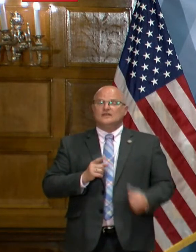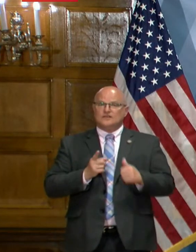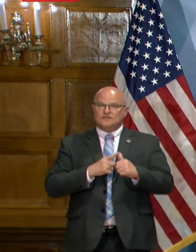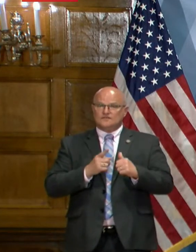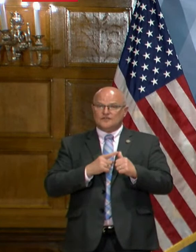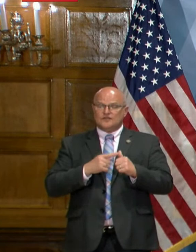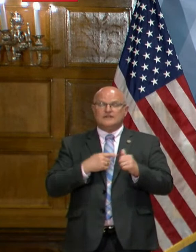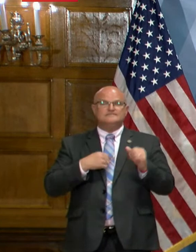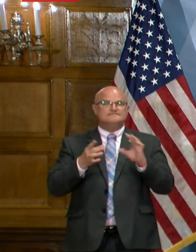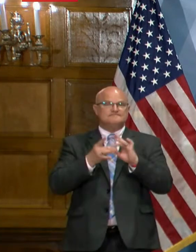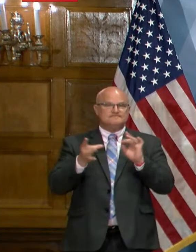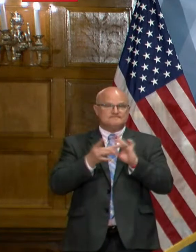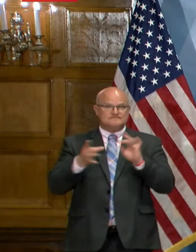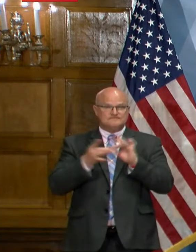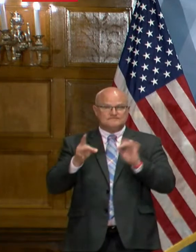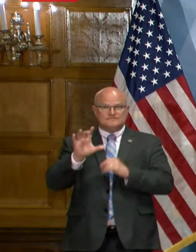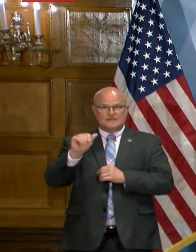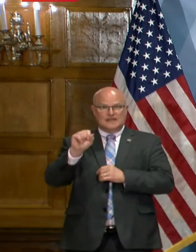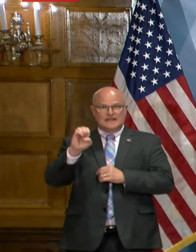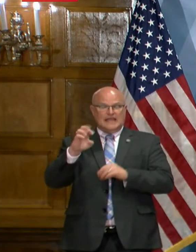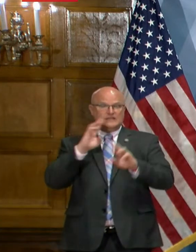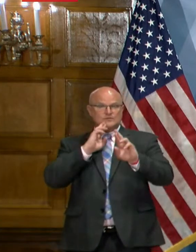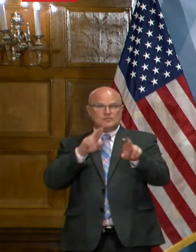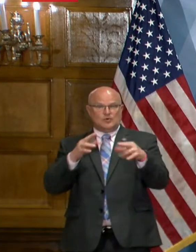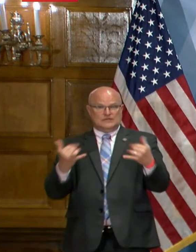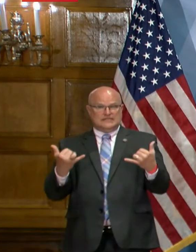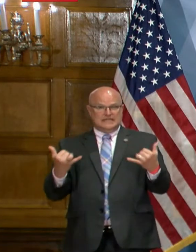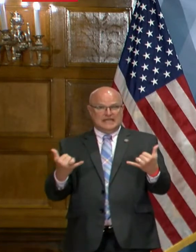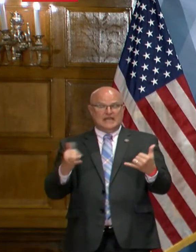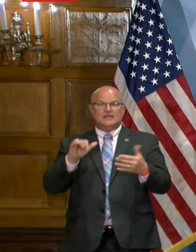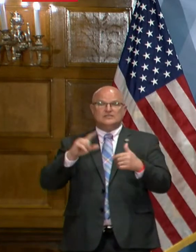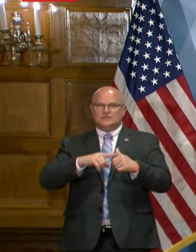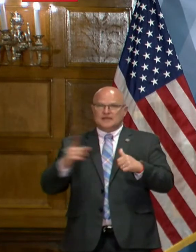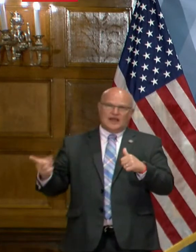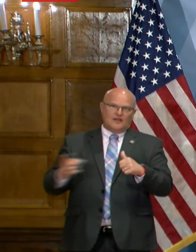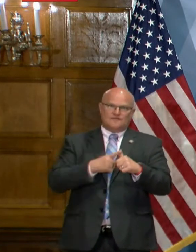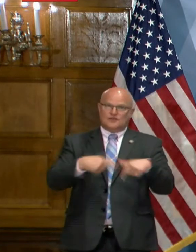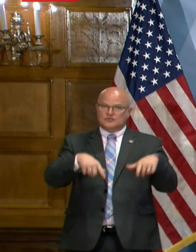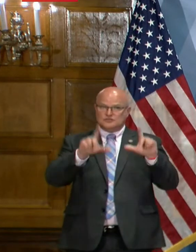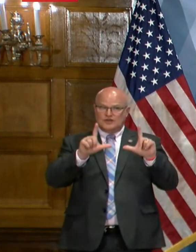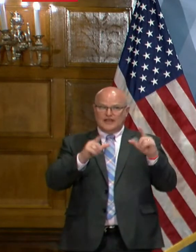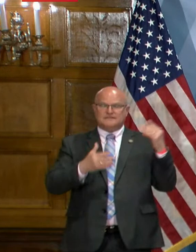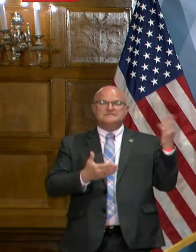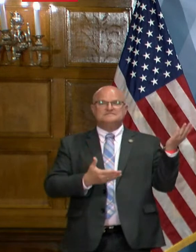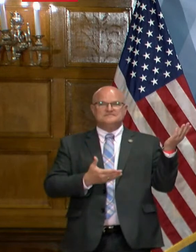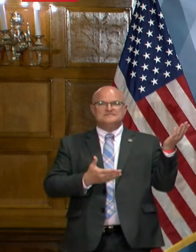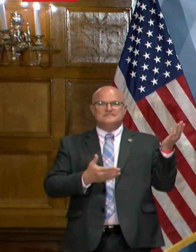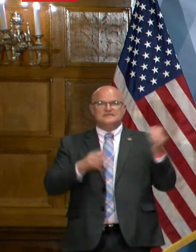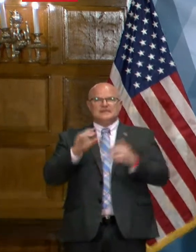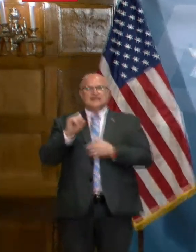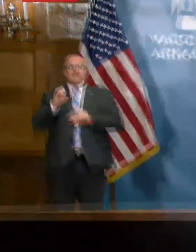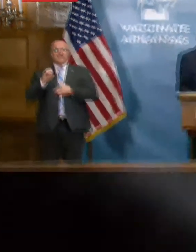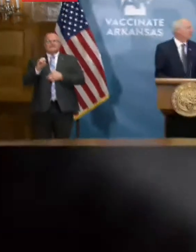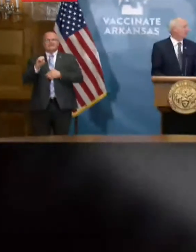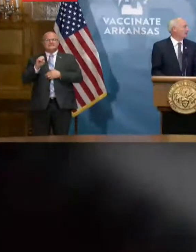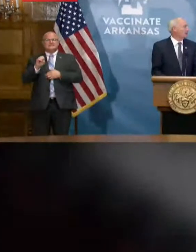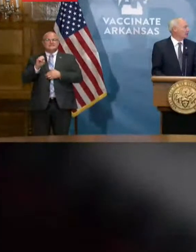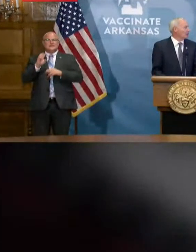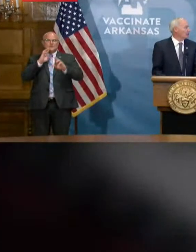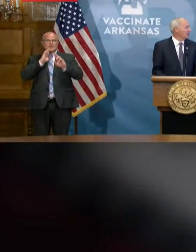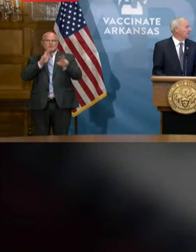first cover the case report for today, which should be our first graph. And our case report continues